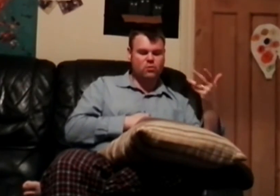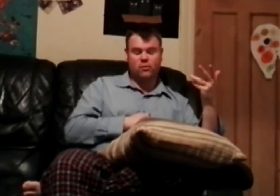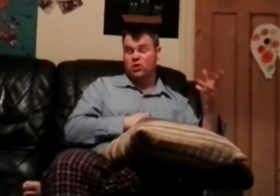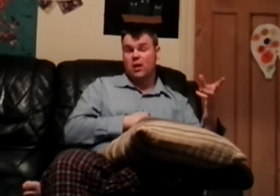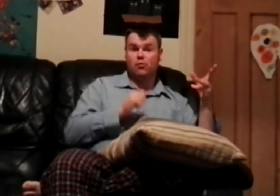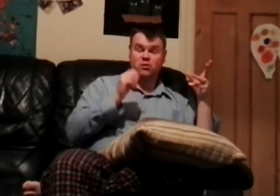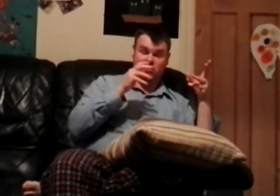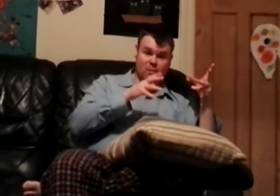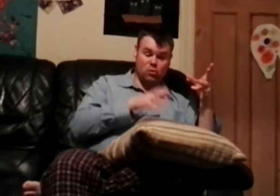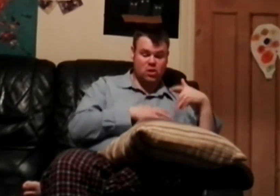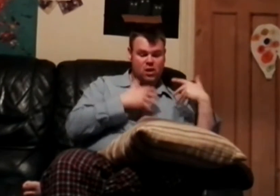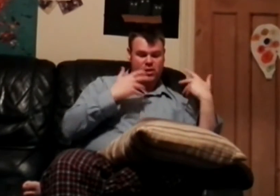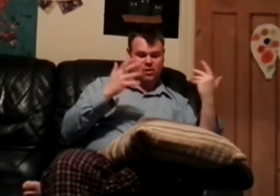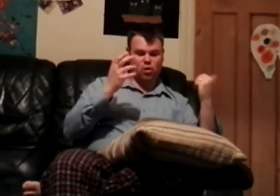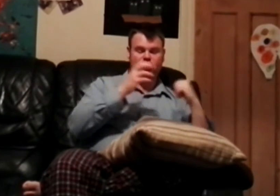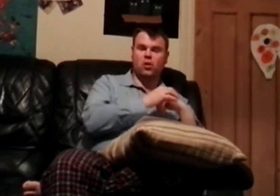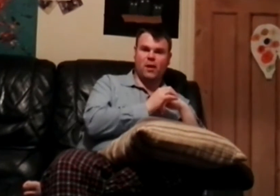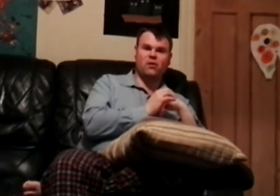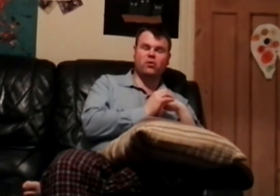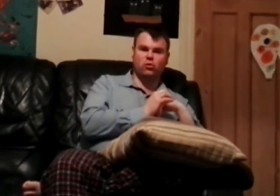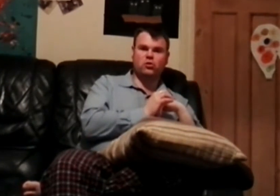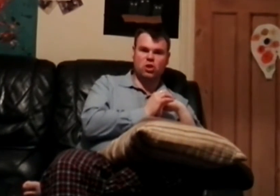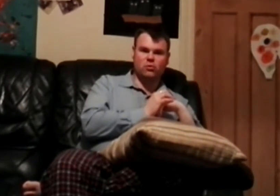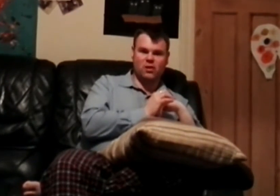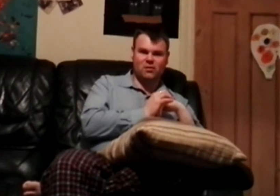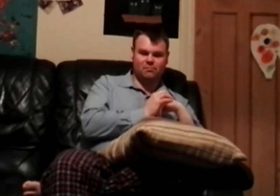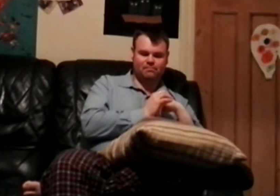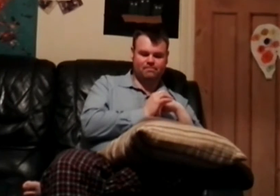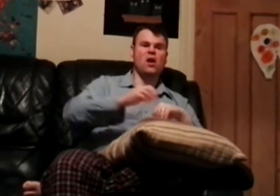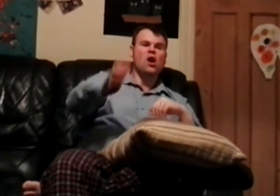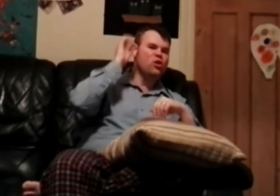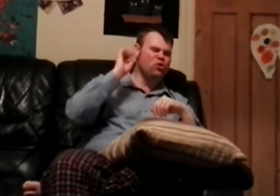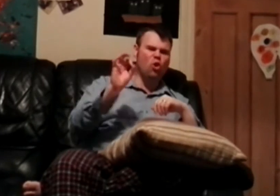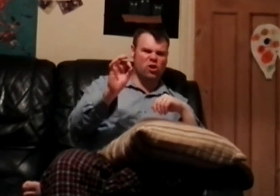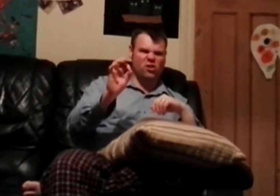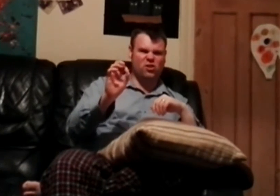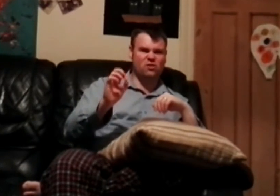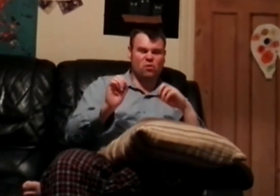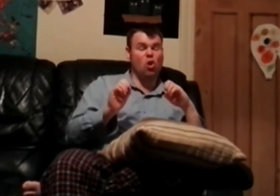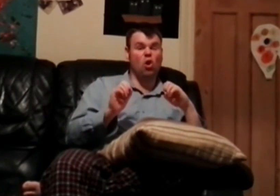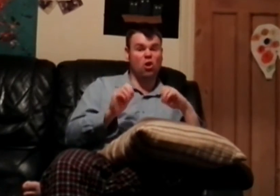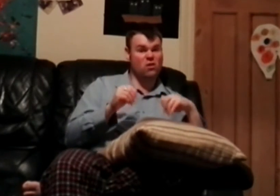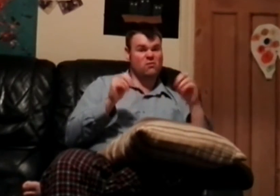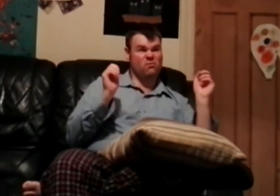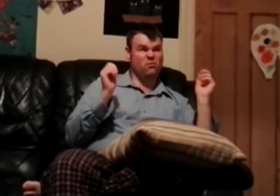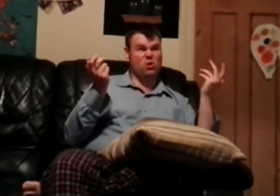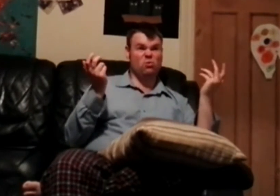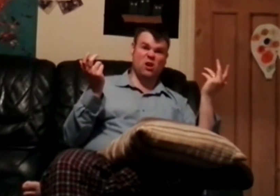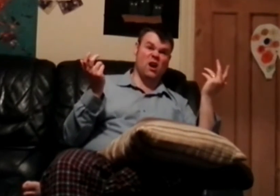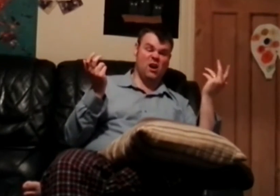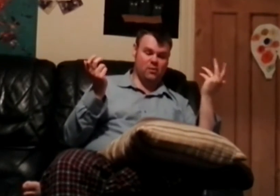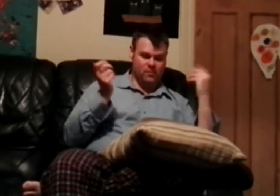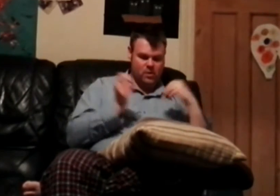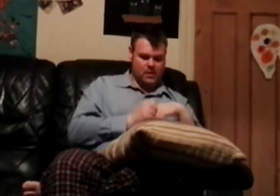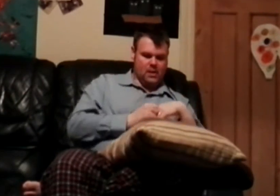comes from the shape which resembles the knot on the back of a nun's tunic. Nugget, or nougat,